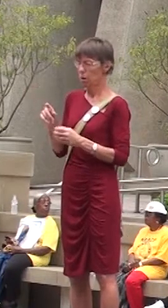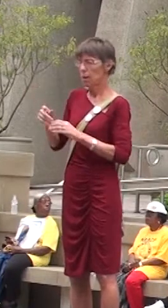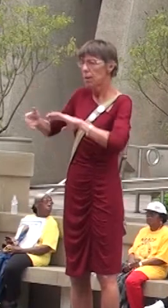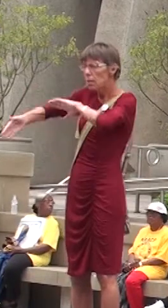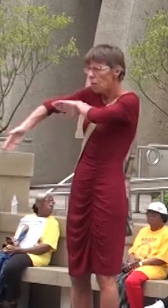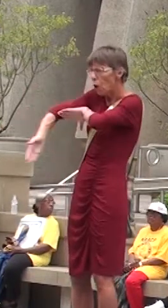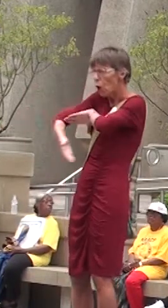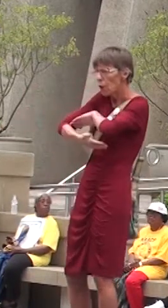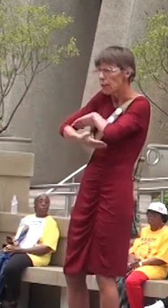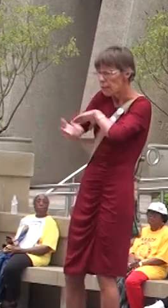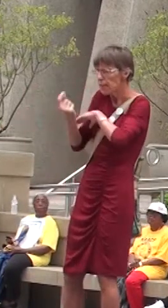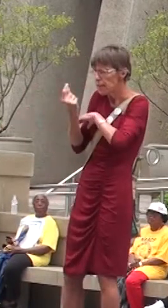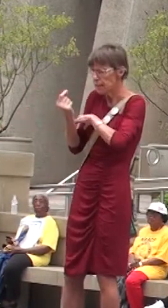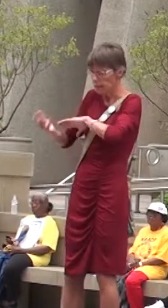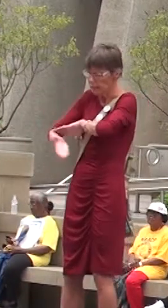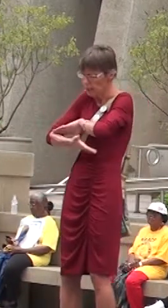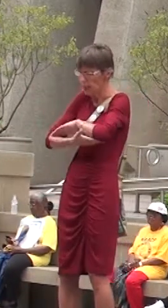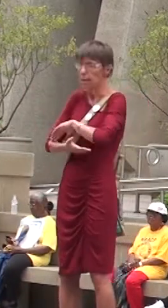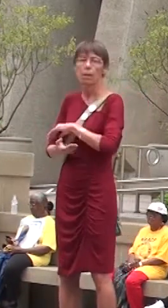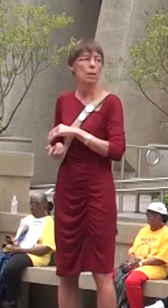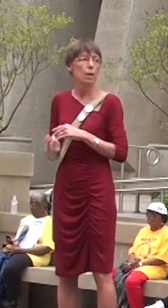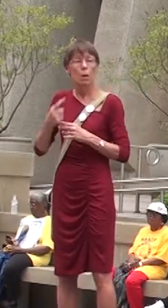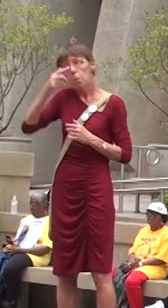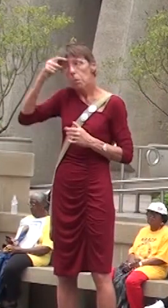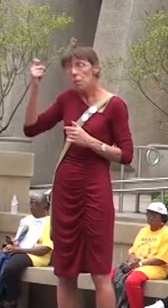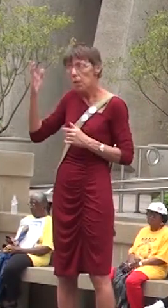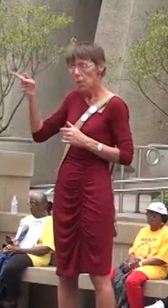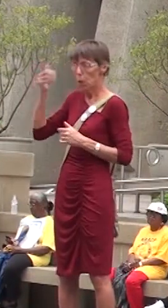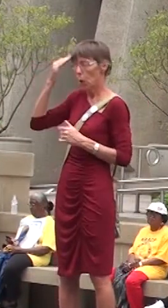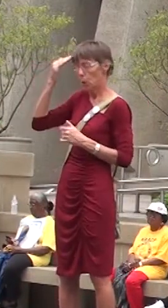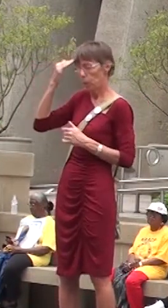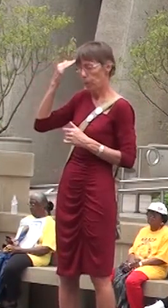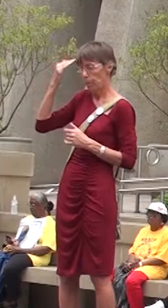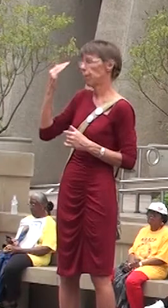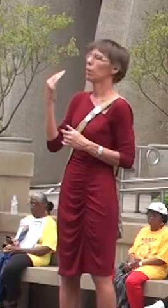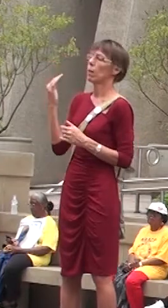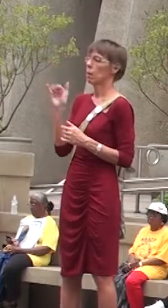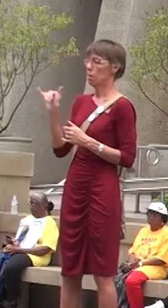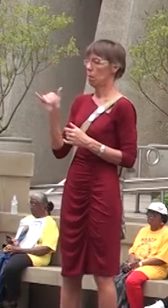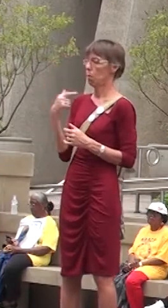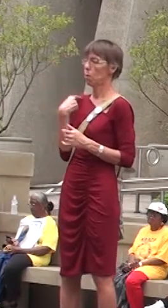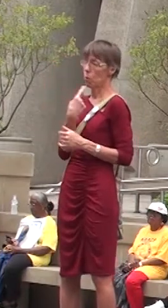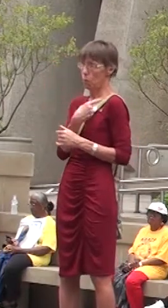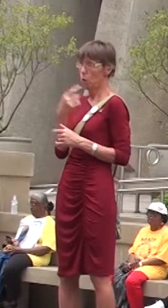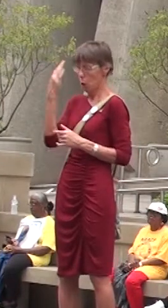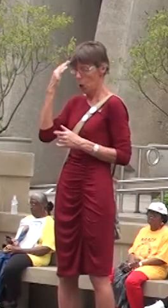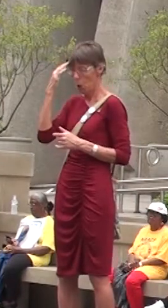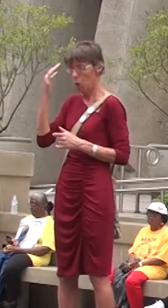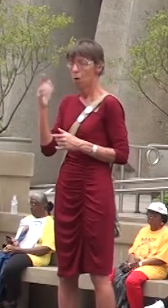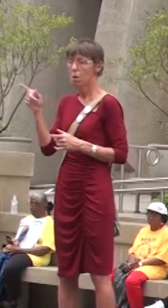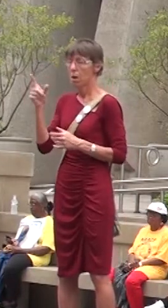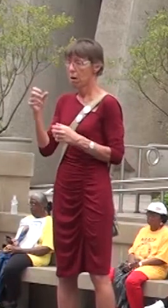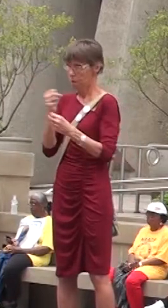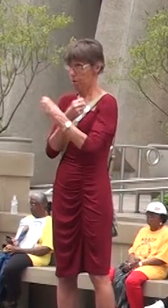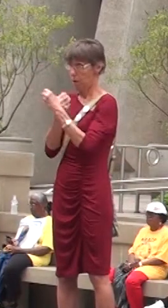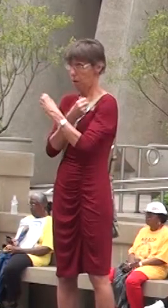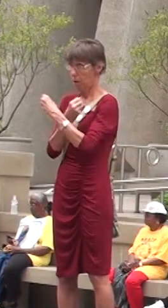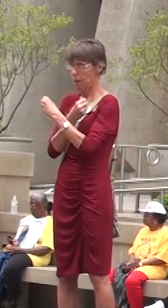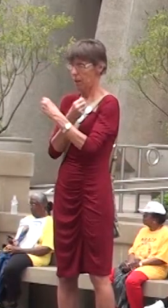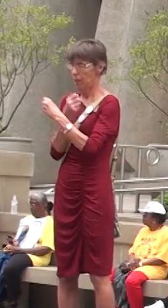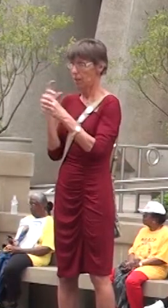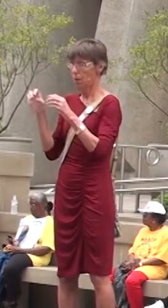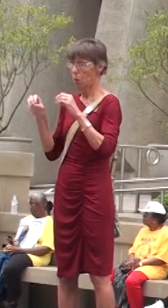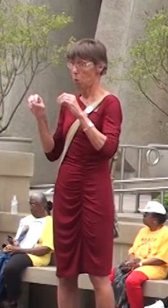scrutiny. They did it that way because they know, like we do, that they are fighting against a tide